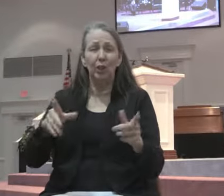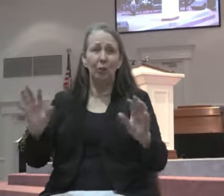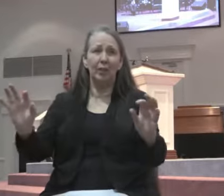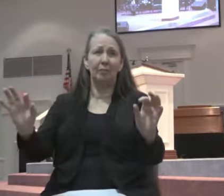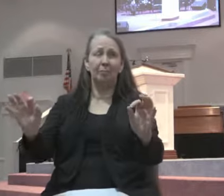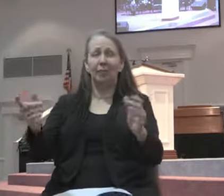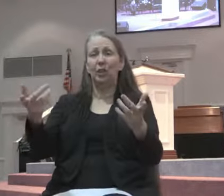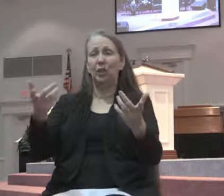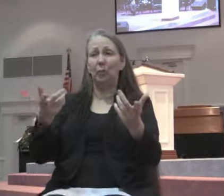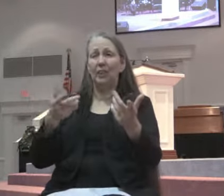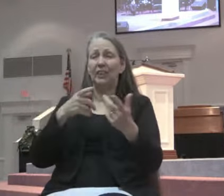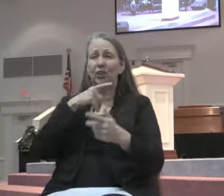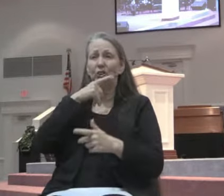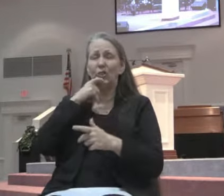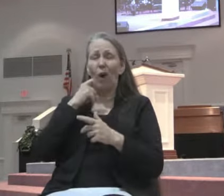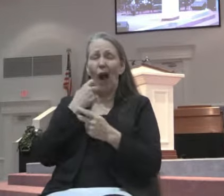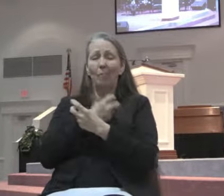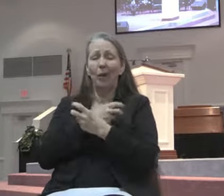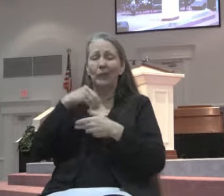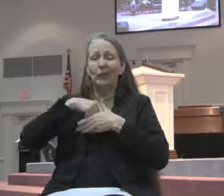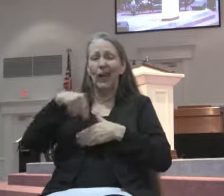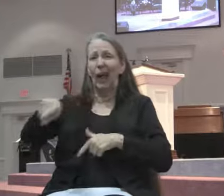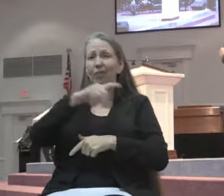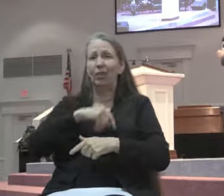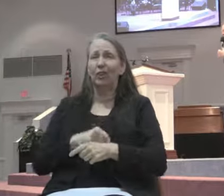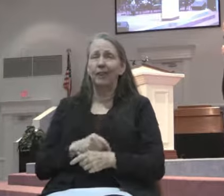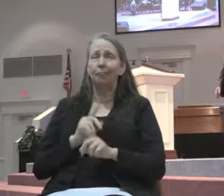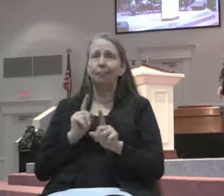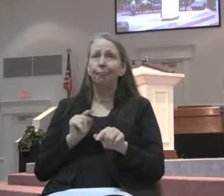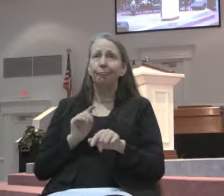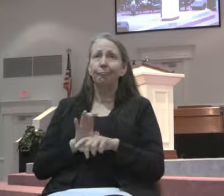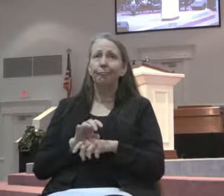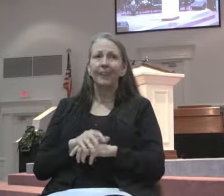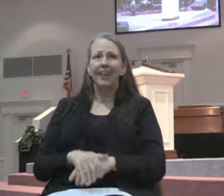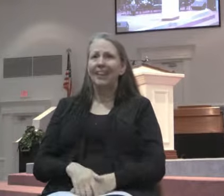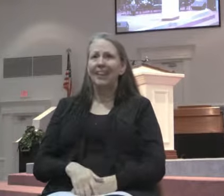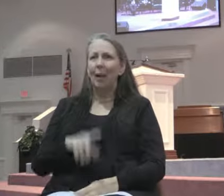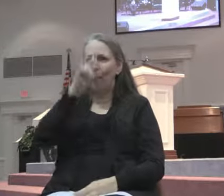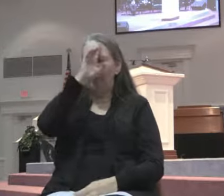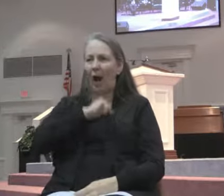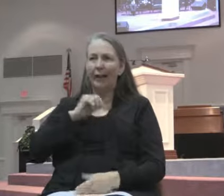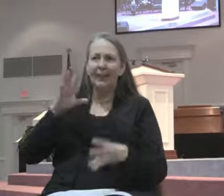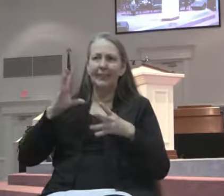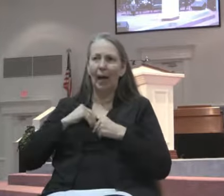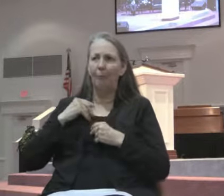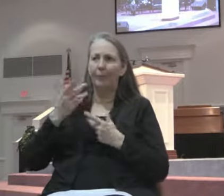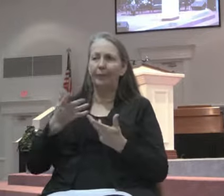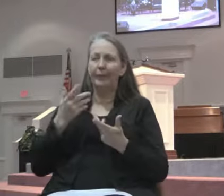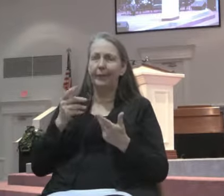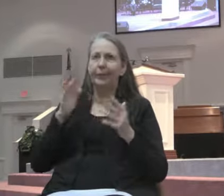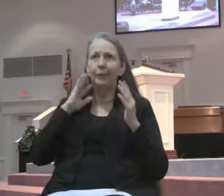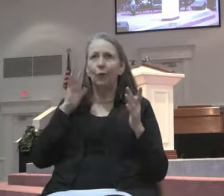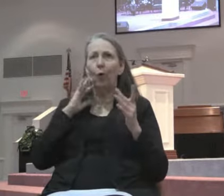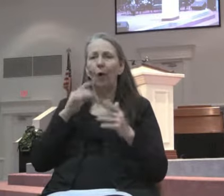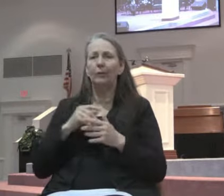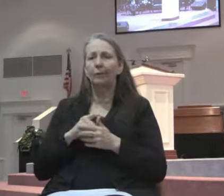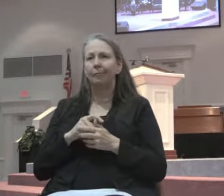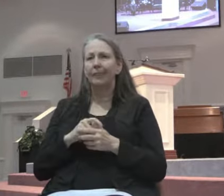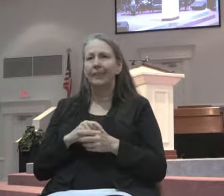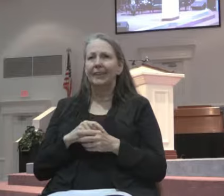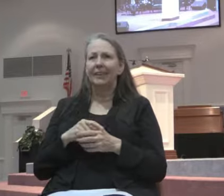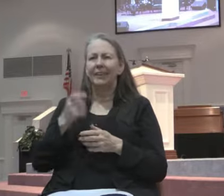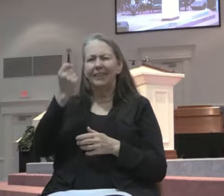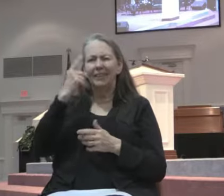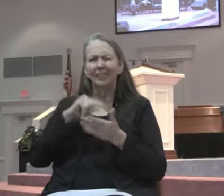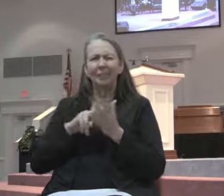a bag of bones. He preached to you and he didn't settle for the noise. And he didn't settle for the movement. Are